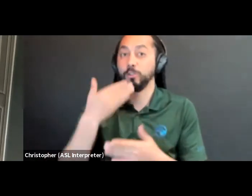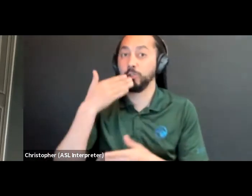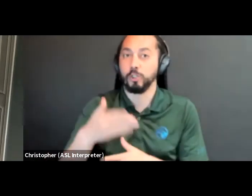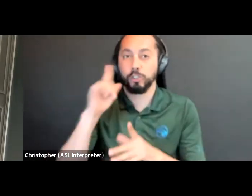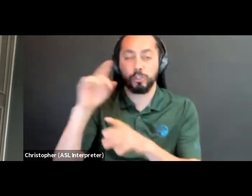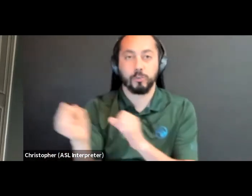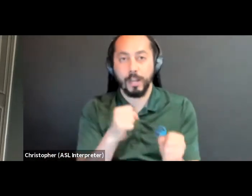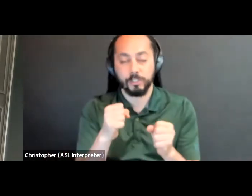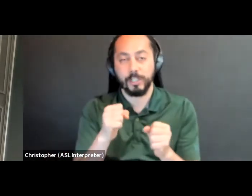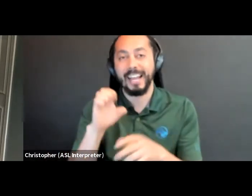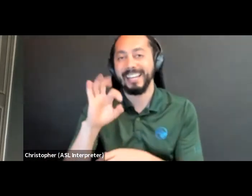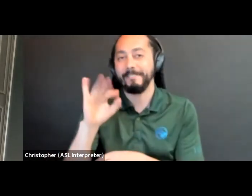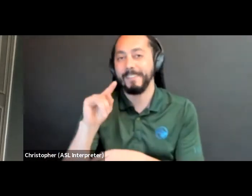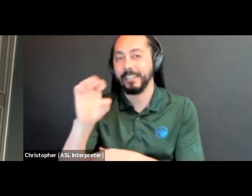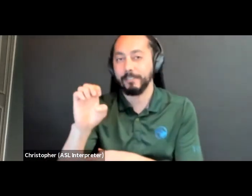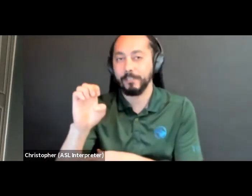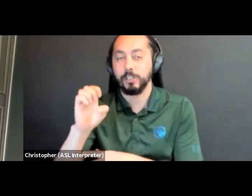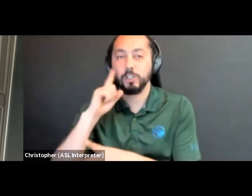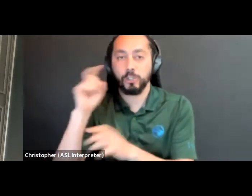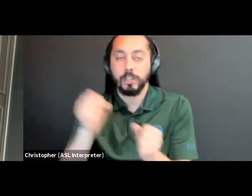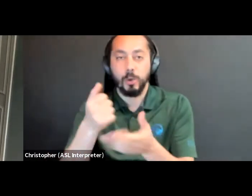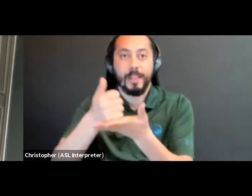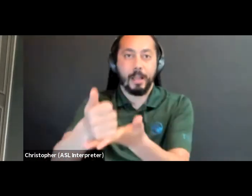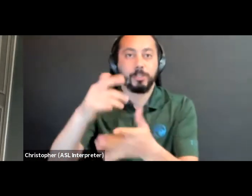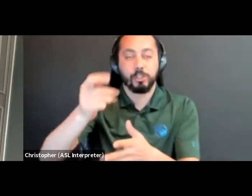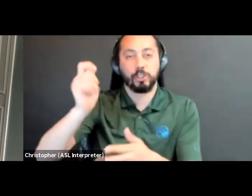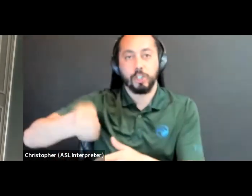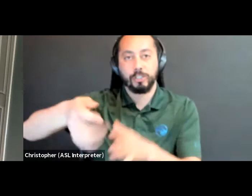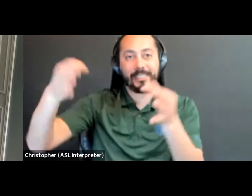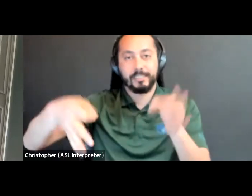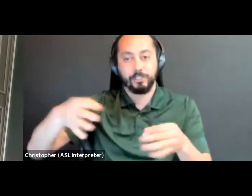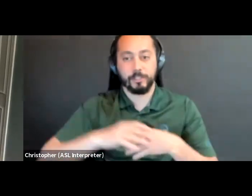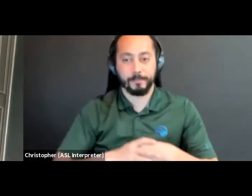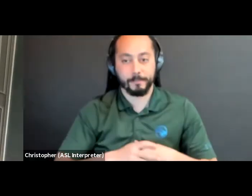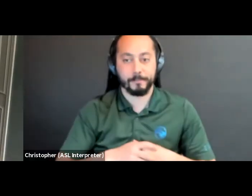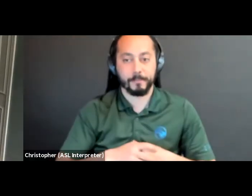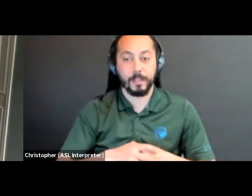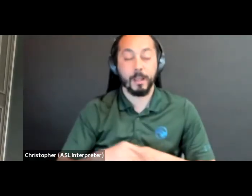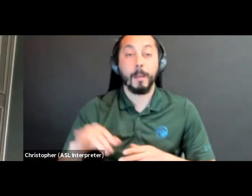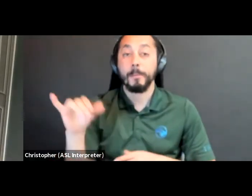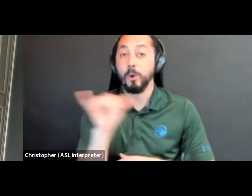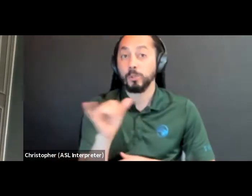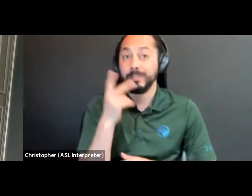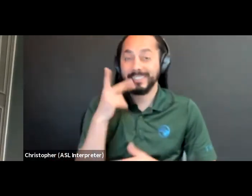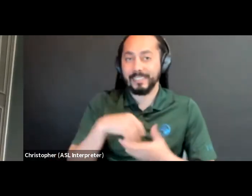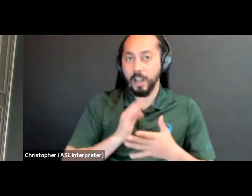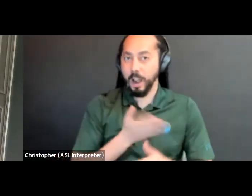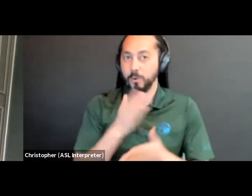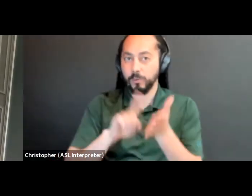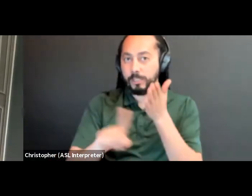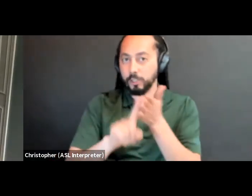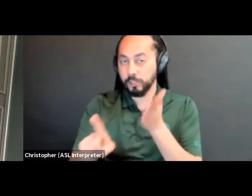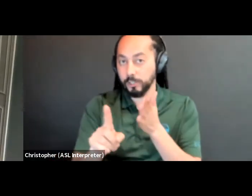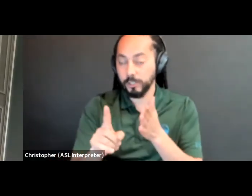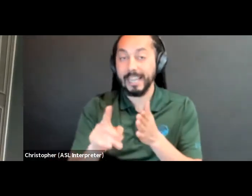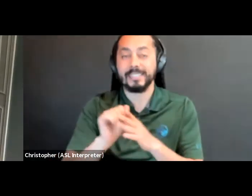influences judges' decision. But having said that, what we've also seen in our research finding is that experts